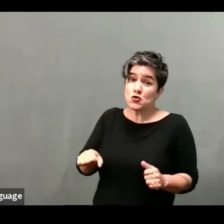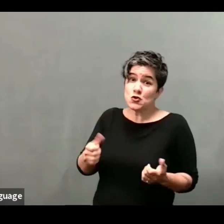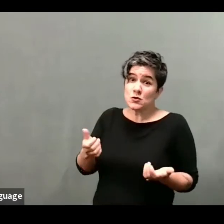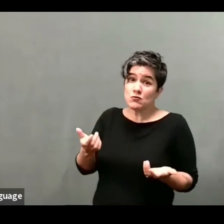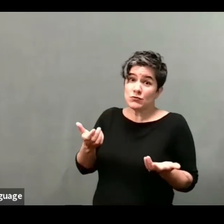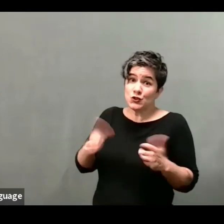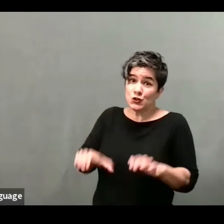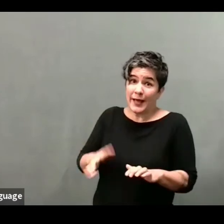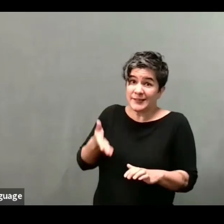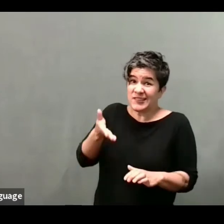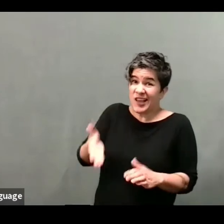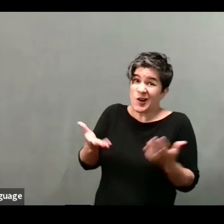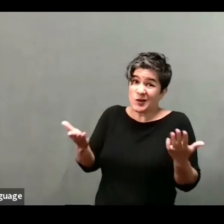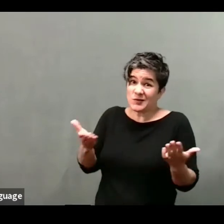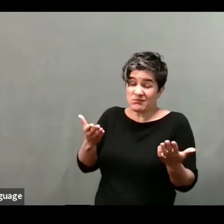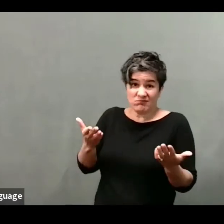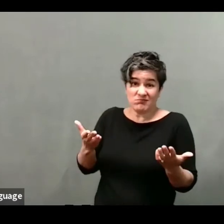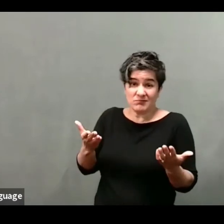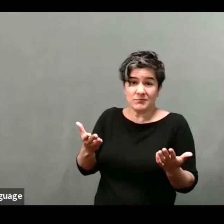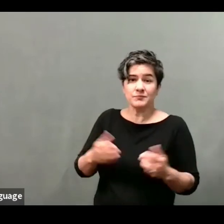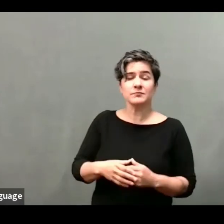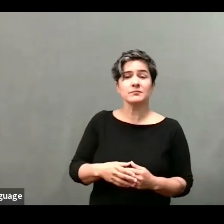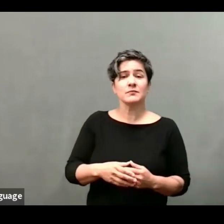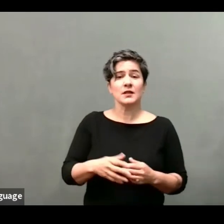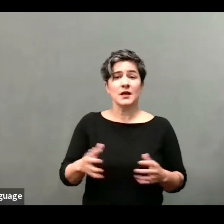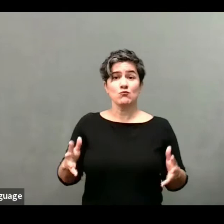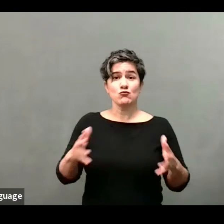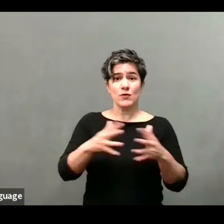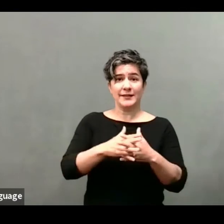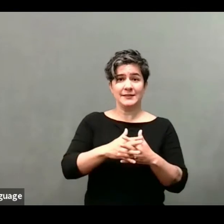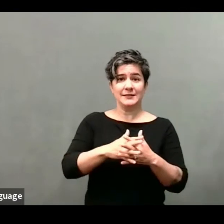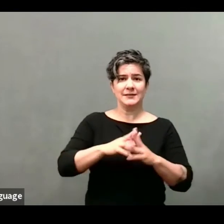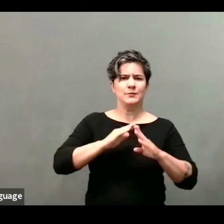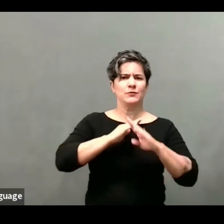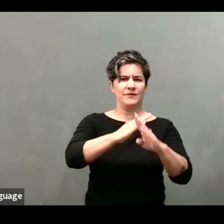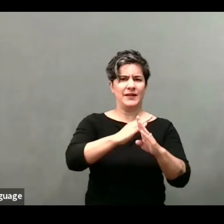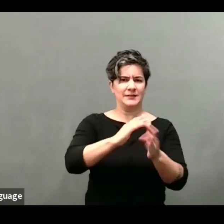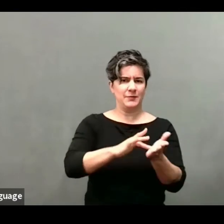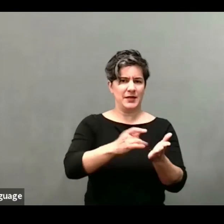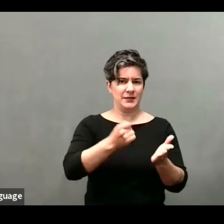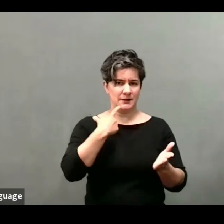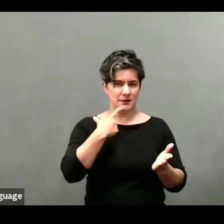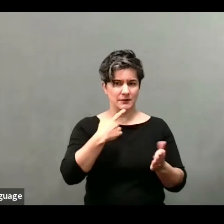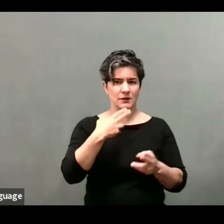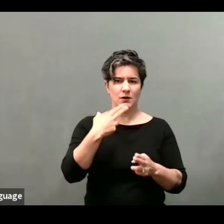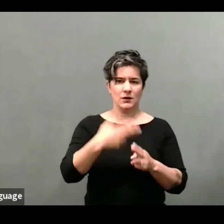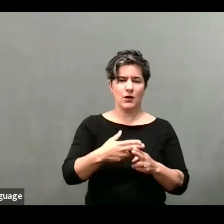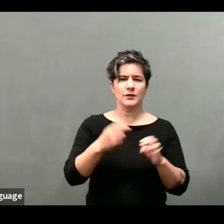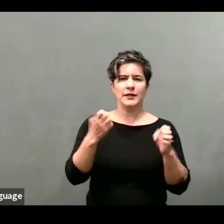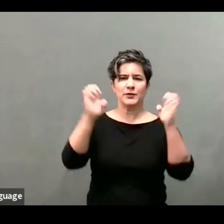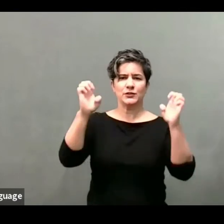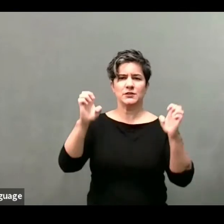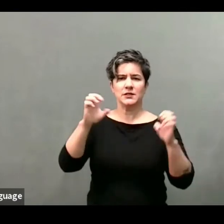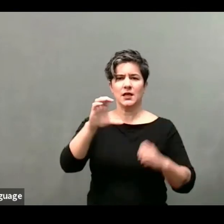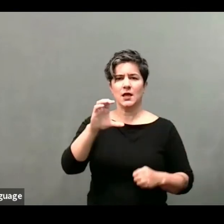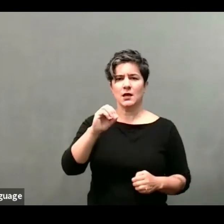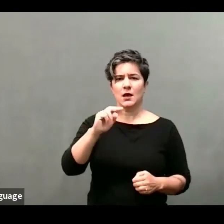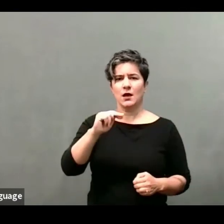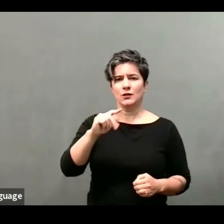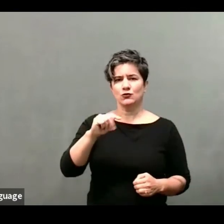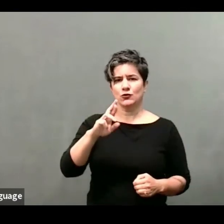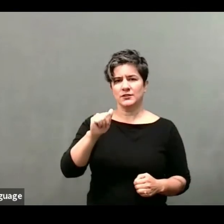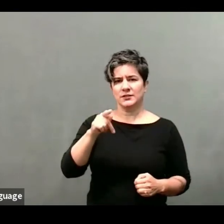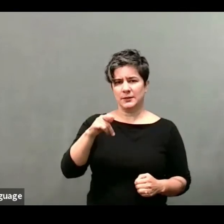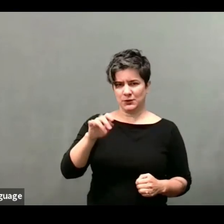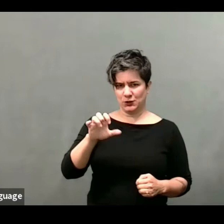getting pregnant. Now, the pregnancy prophylactics or preventatives are called emergency contraception. There